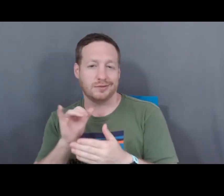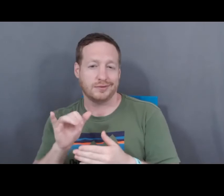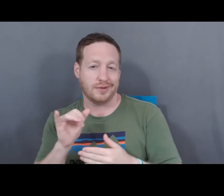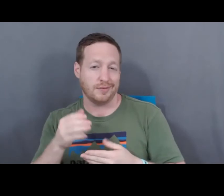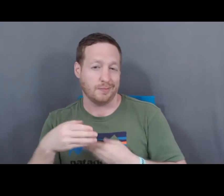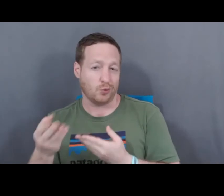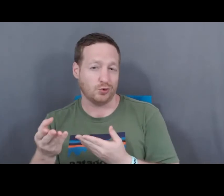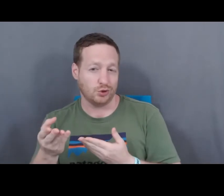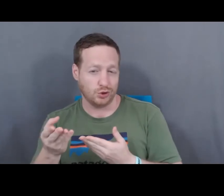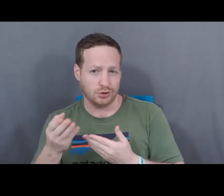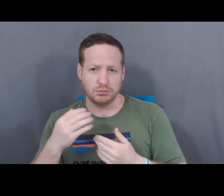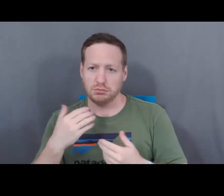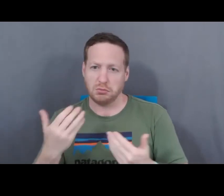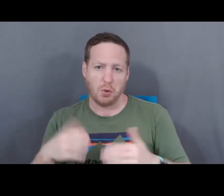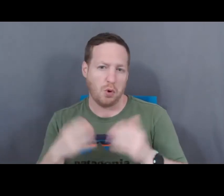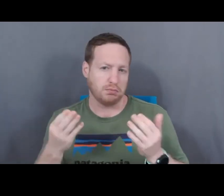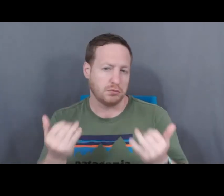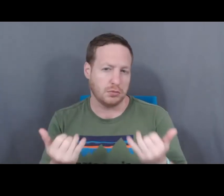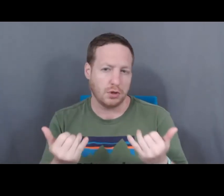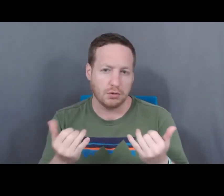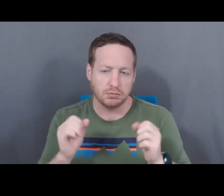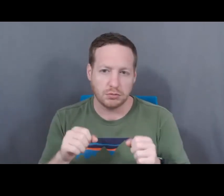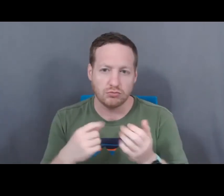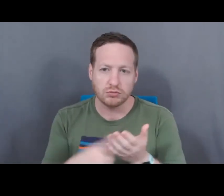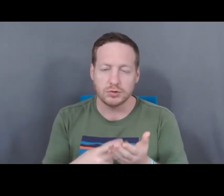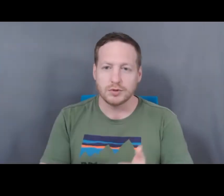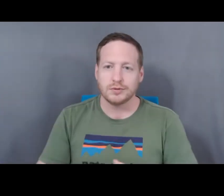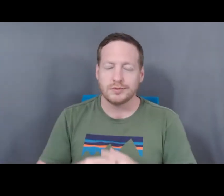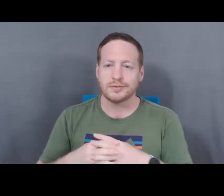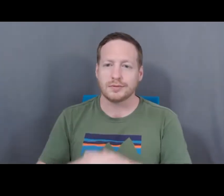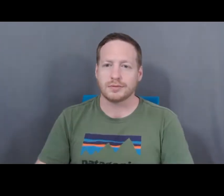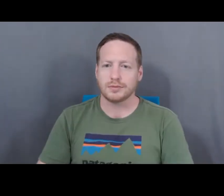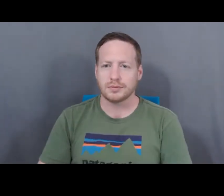are against the motion that's on the floor. I want to open that up to the audience.